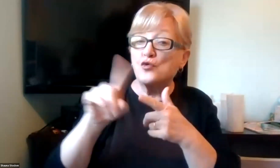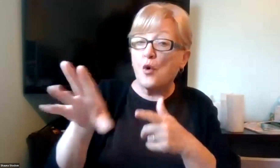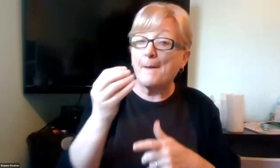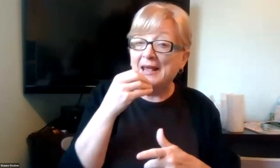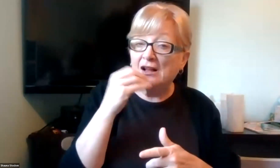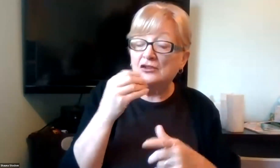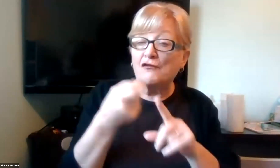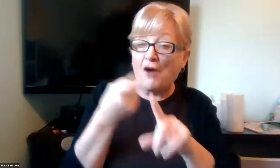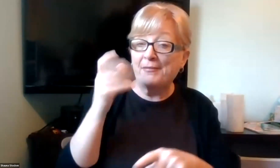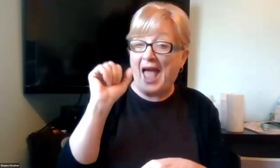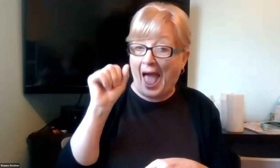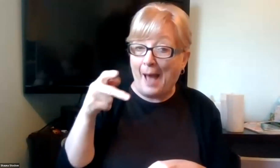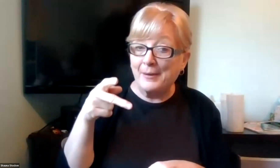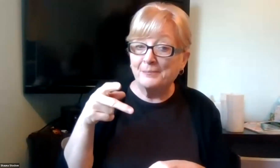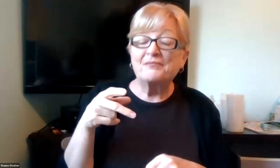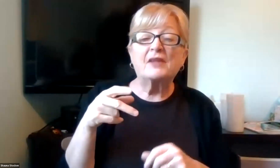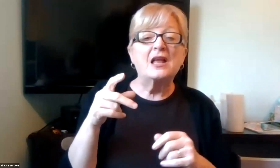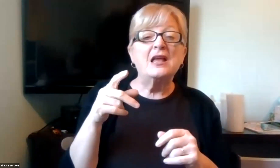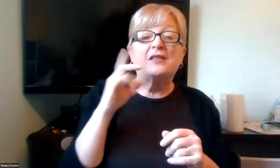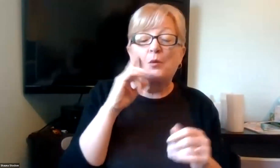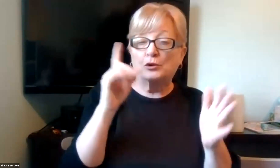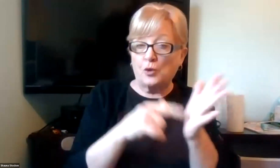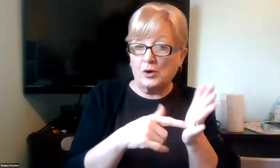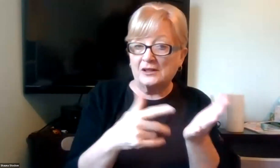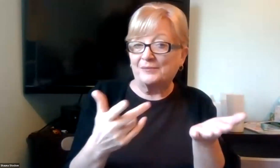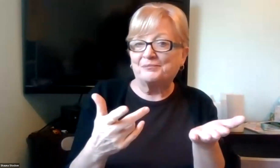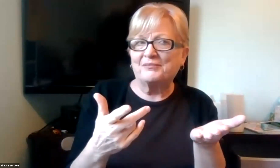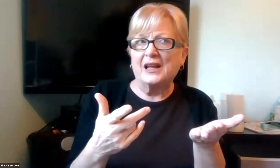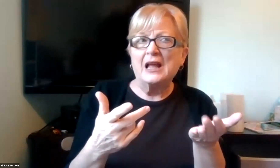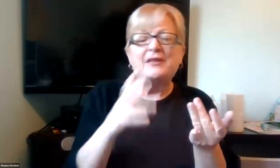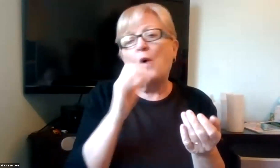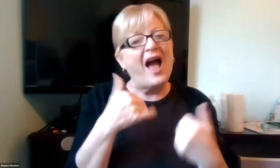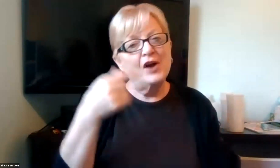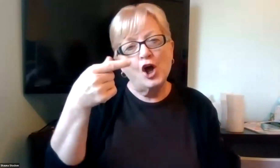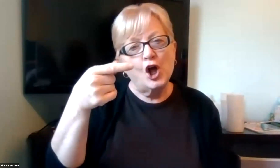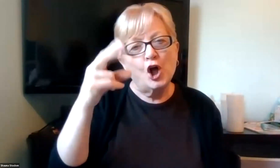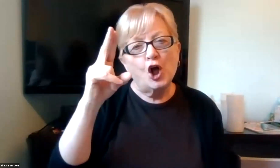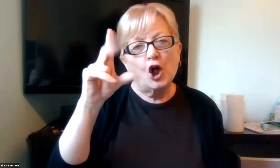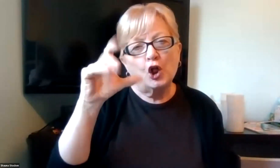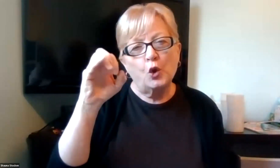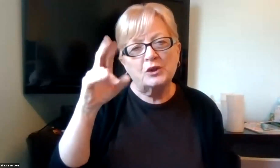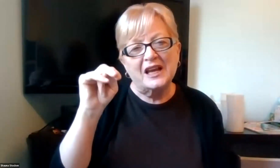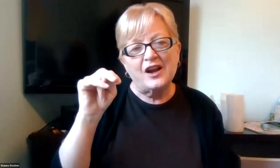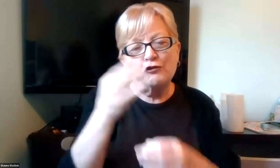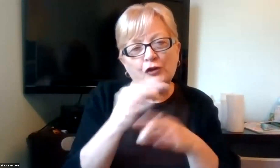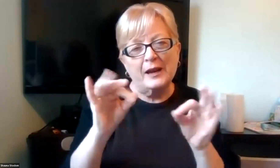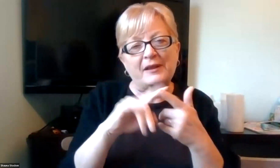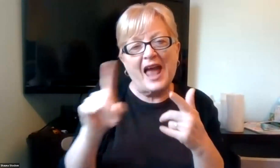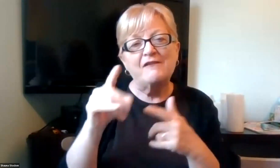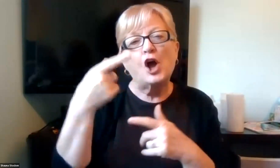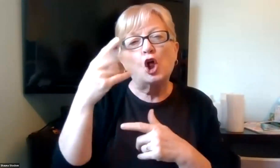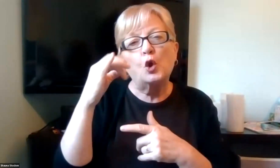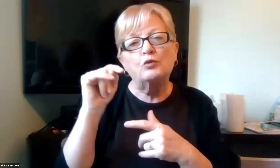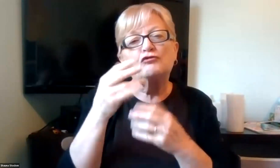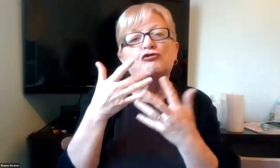have things noted. So if you need, they don't have gluten-free, but they have gluten-friendly options. They